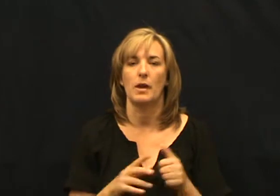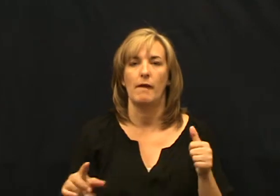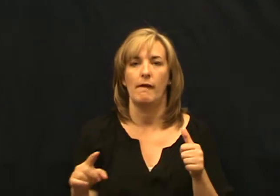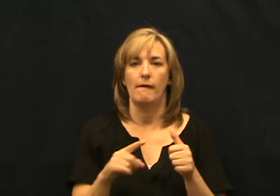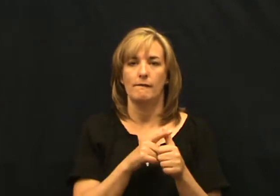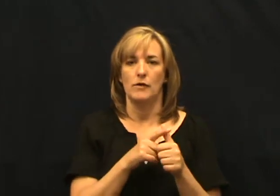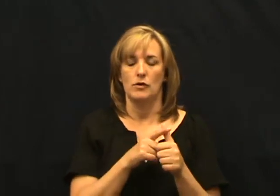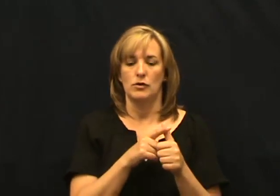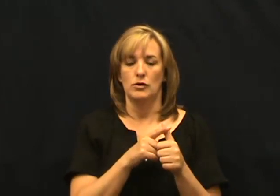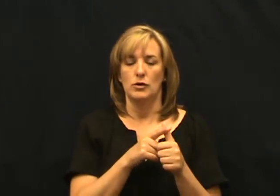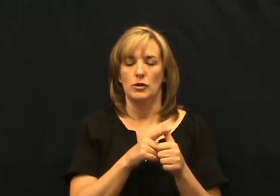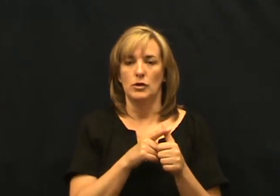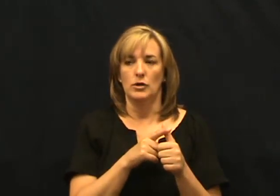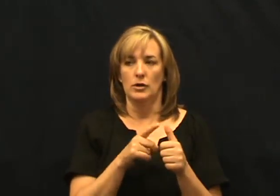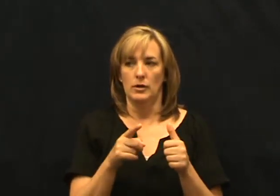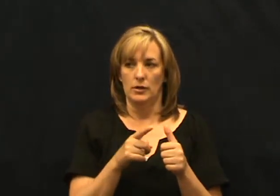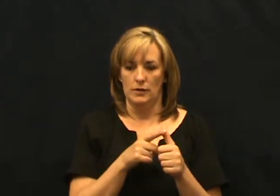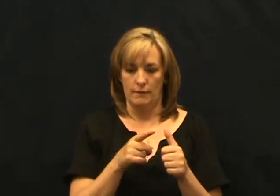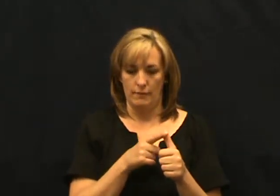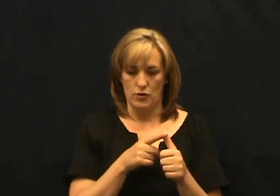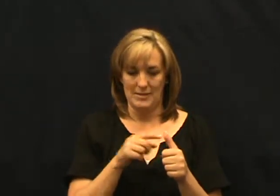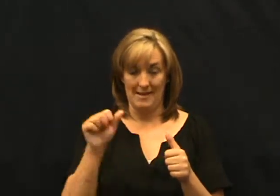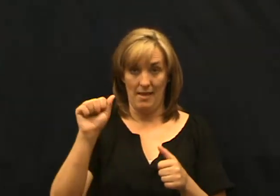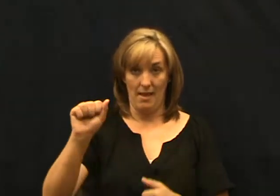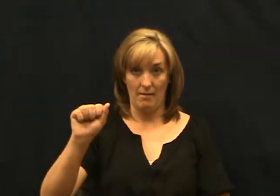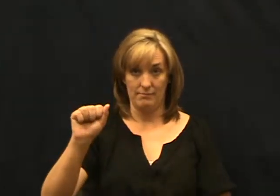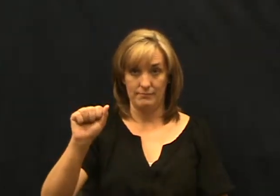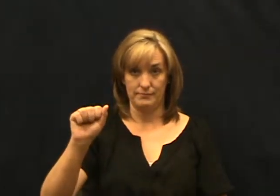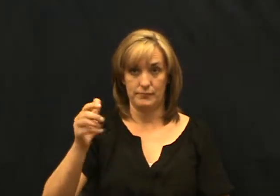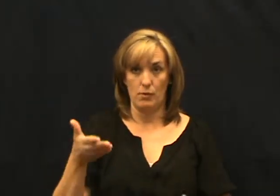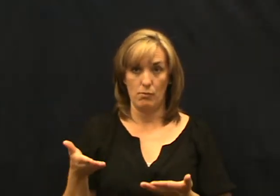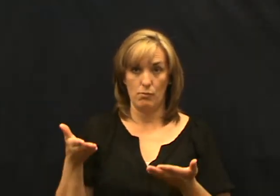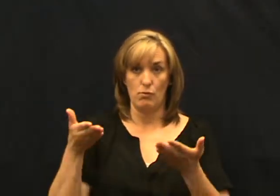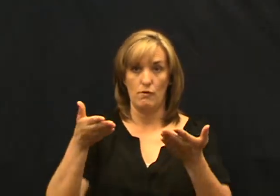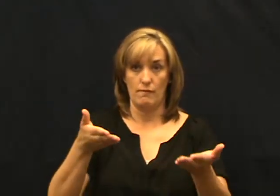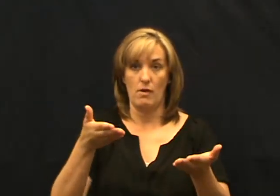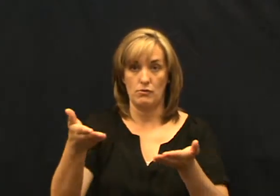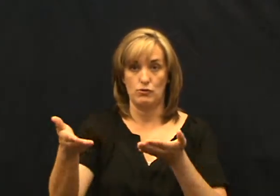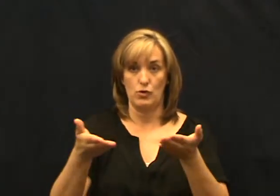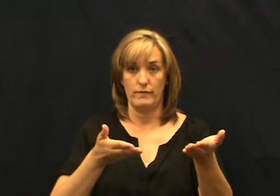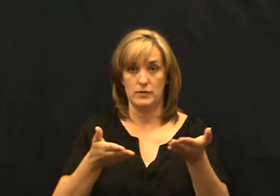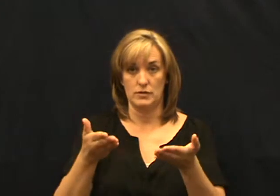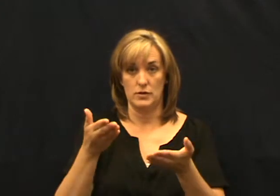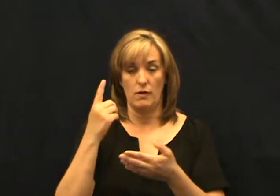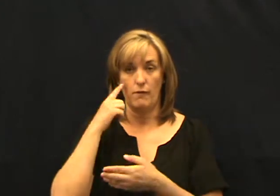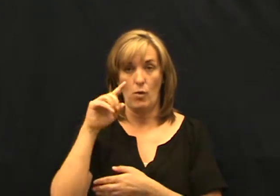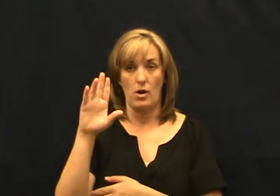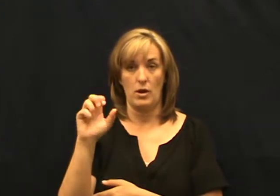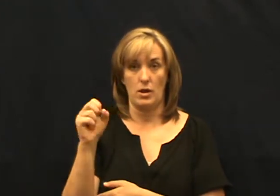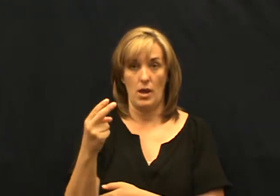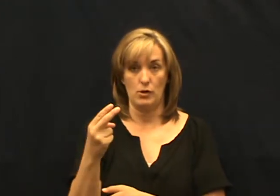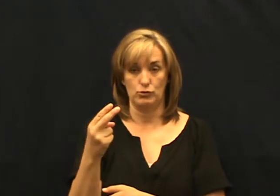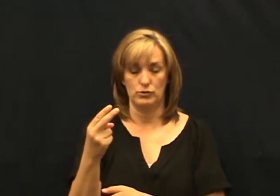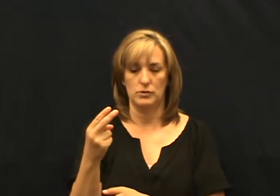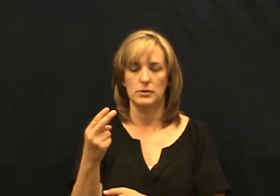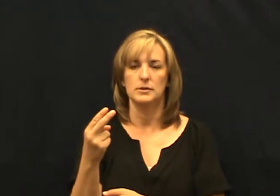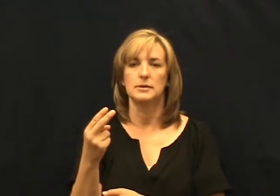here, transaction A, we provide services for cash. It says in September, Pizza